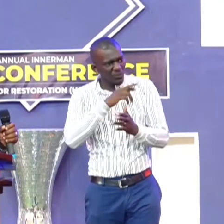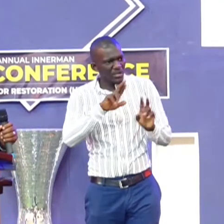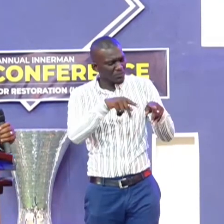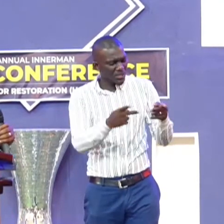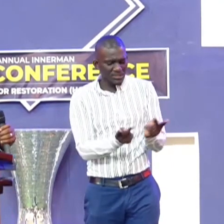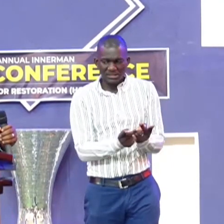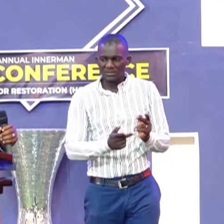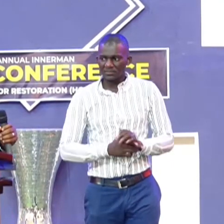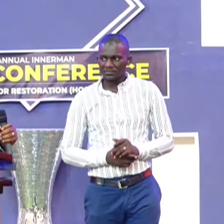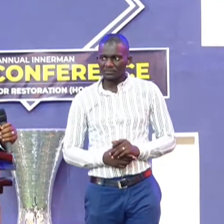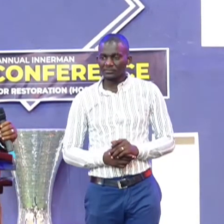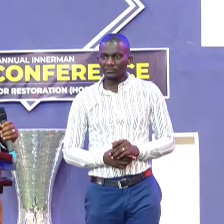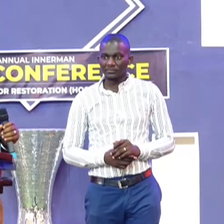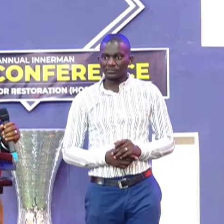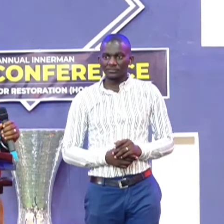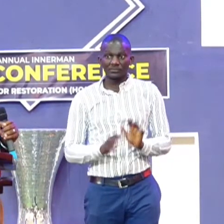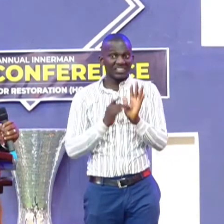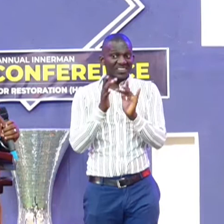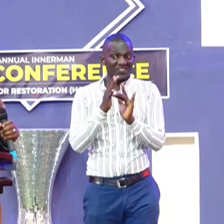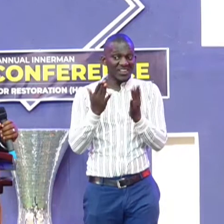his position.